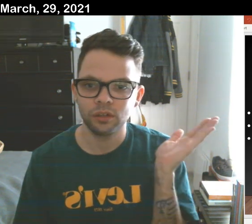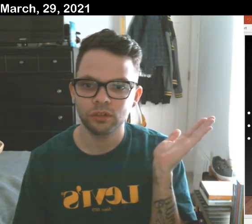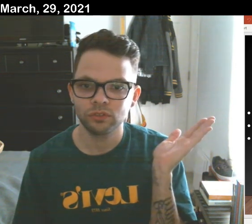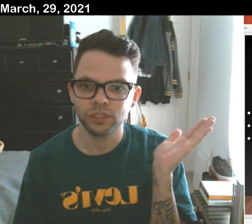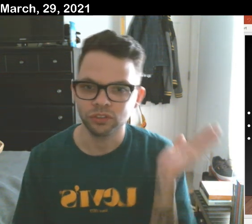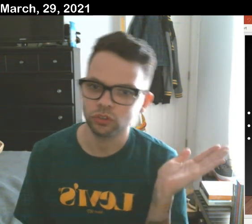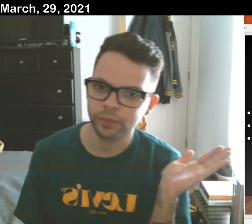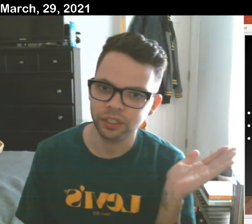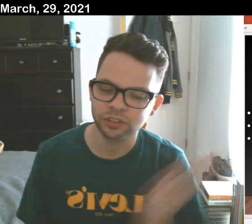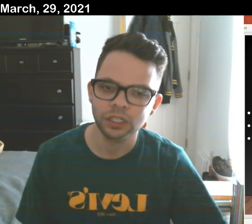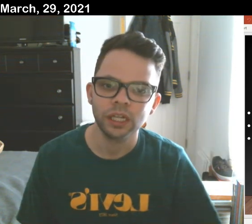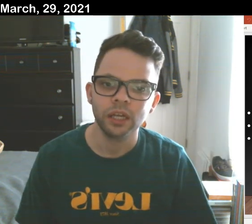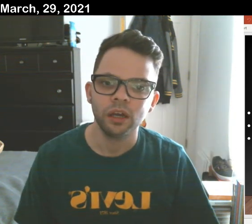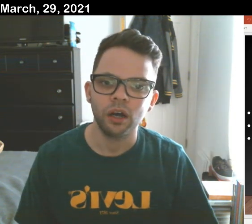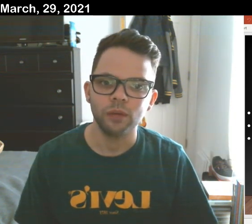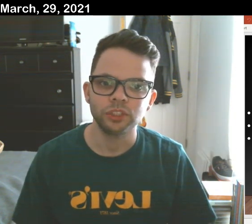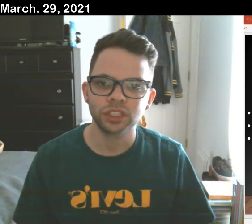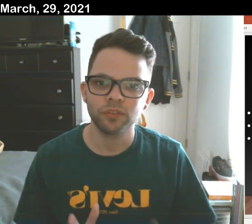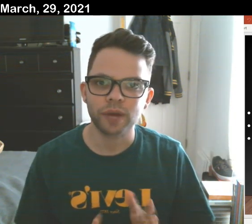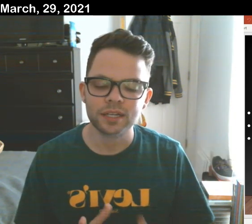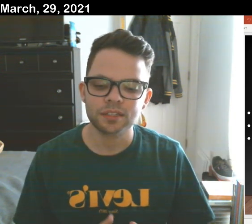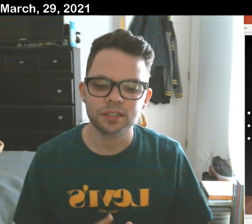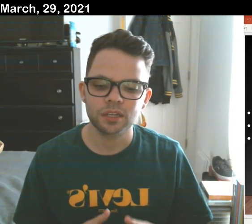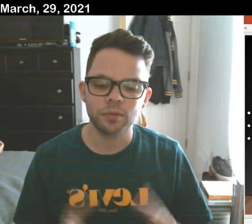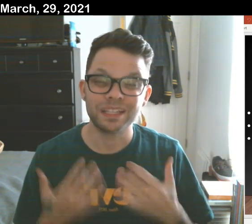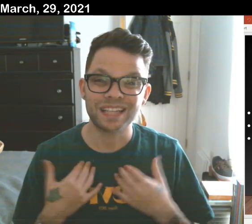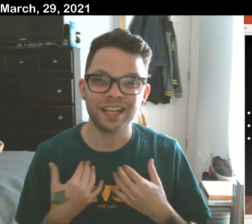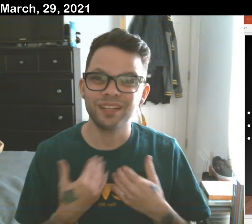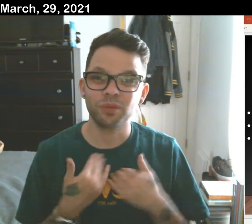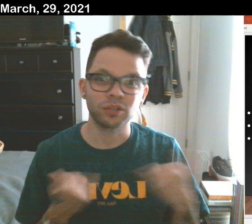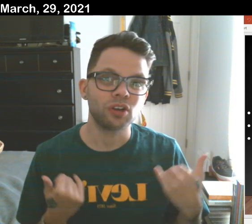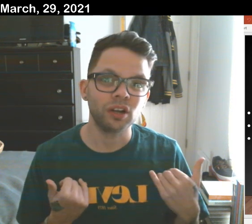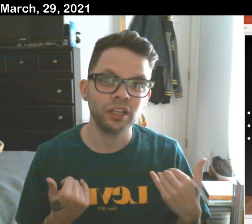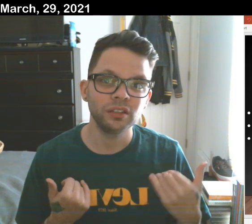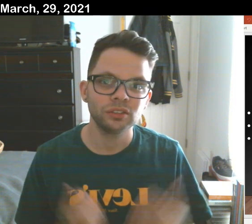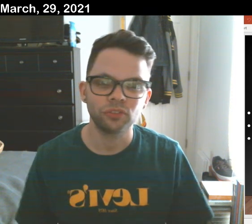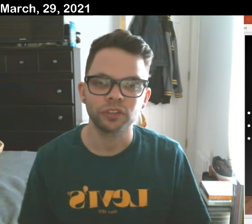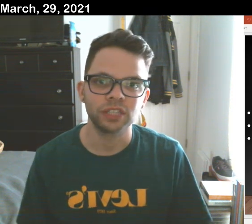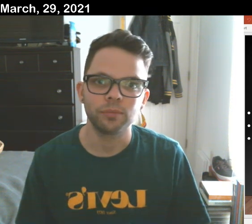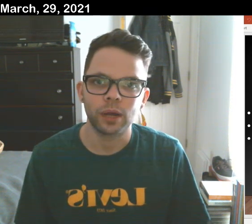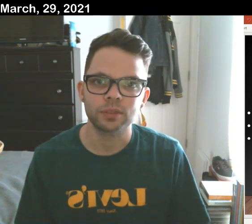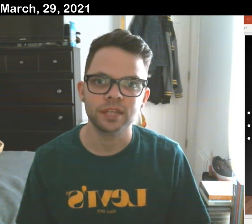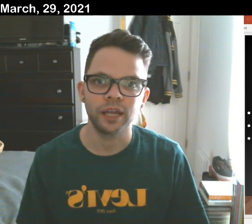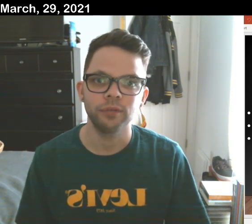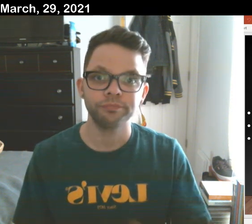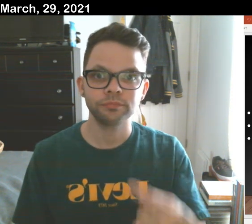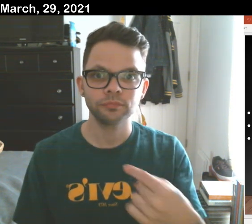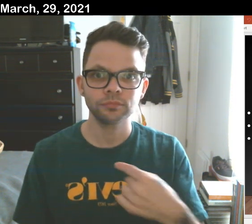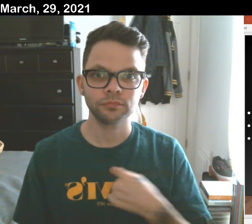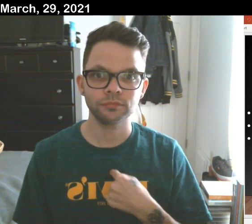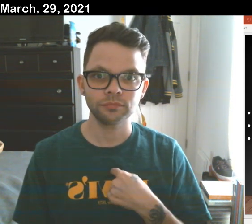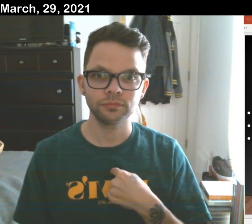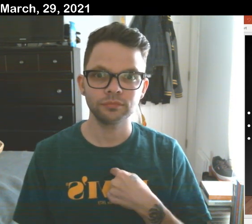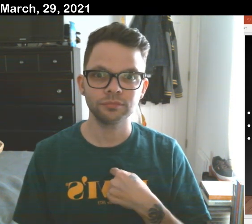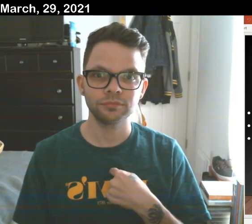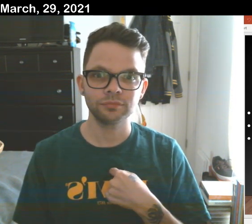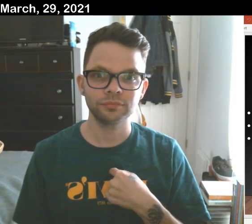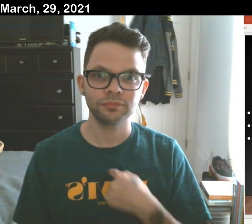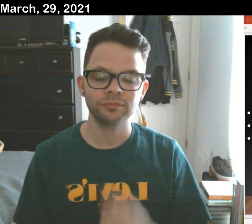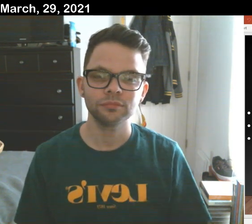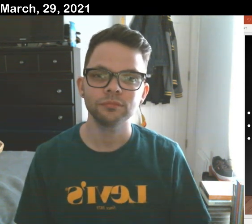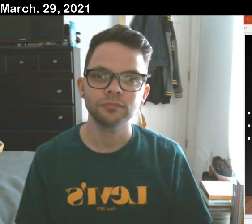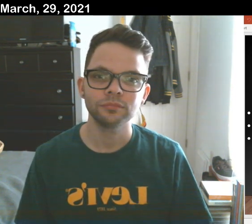on the social medias. Just to give you practice, it's going to be me signing them without talking. So, for example, I would sign,